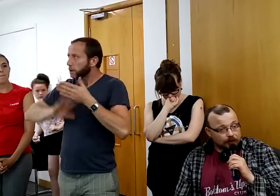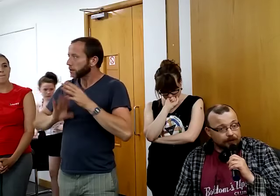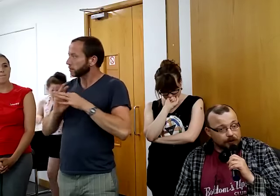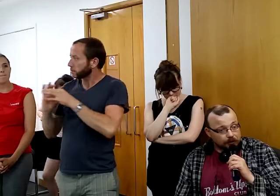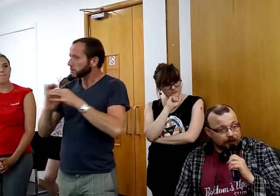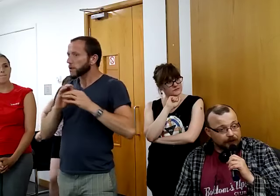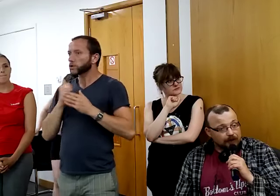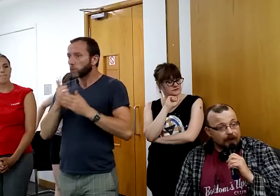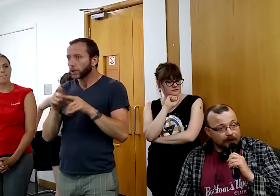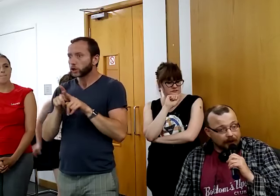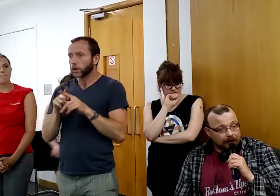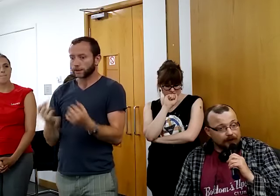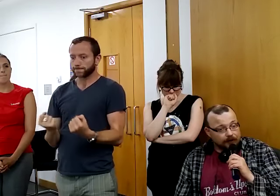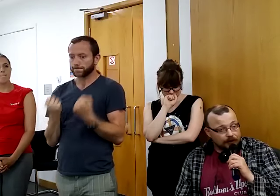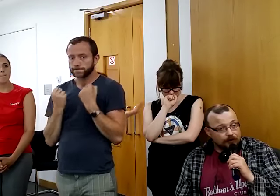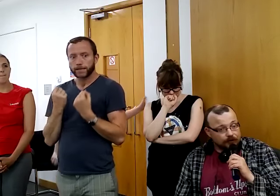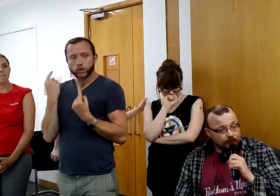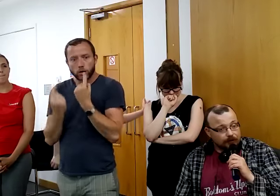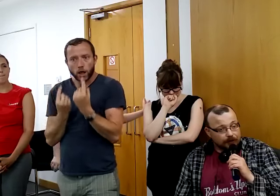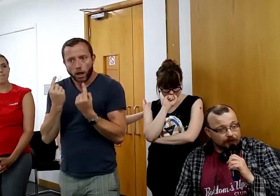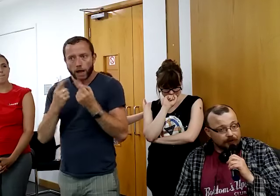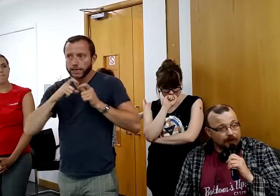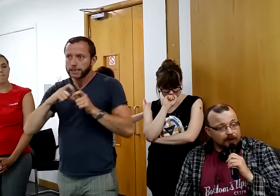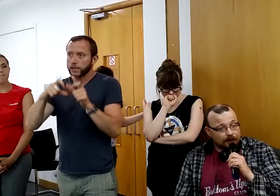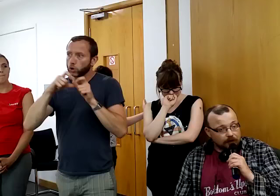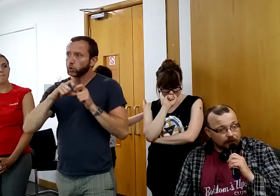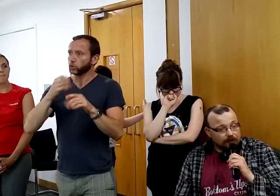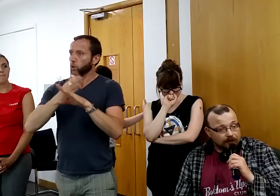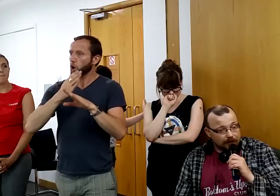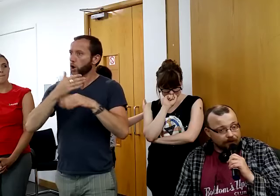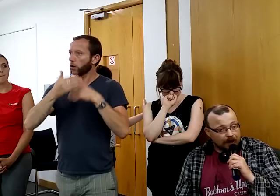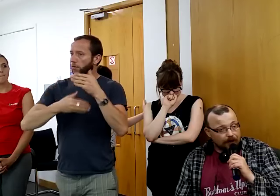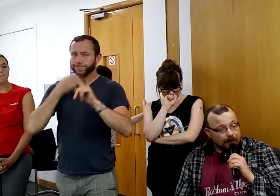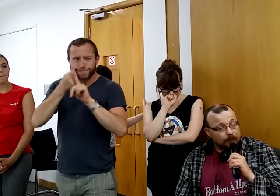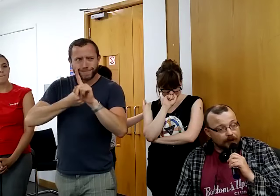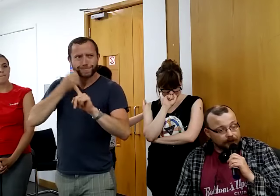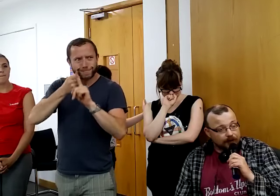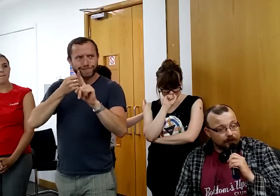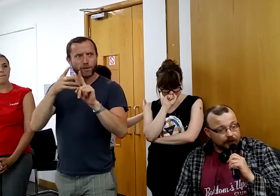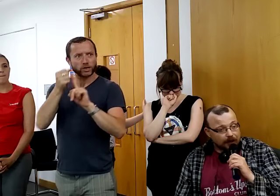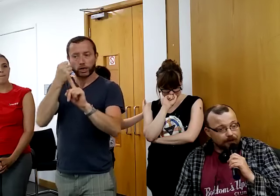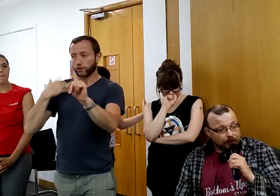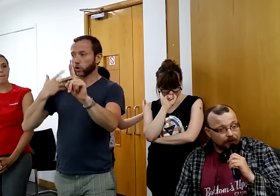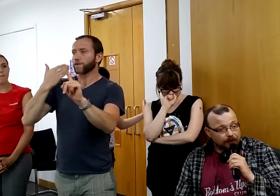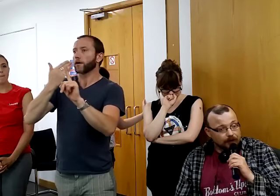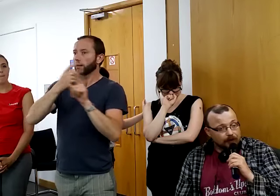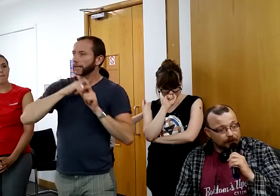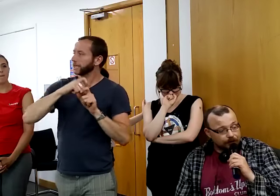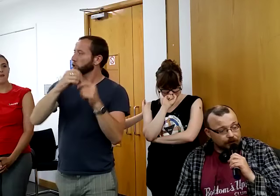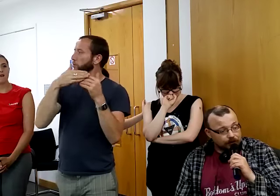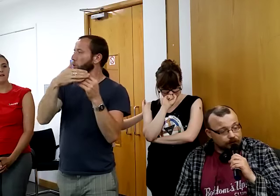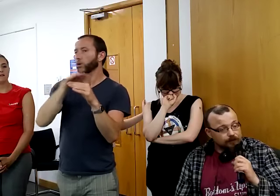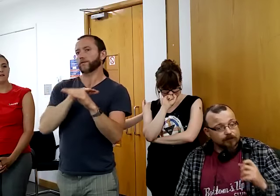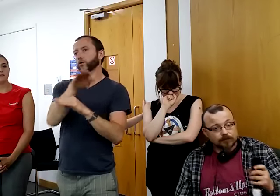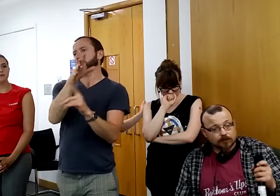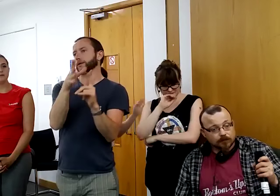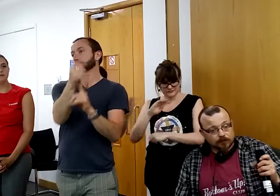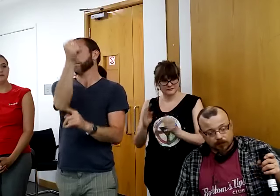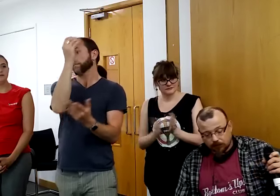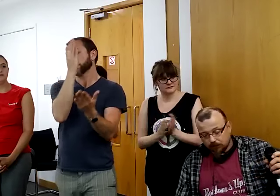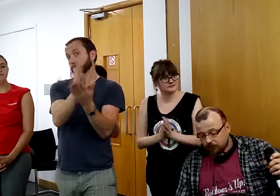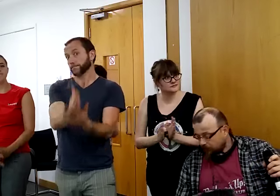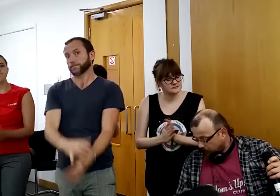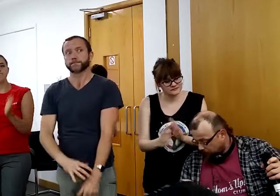and look to each other for strength, and continue to do the things that have got us this far and will continue to get us further in the future.